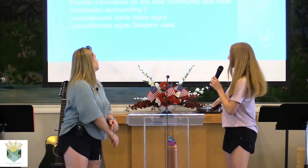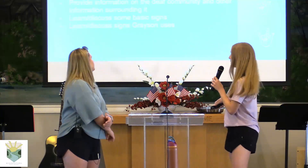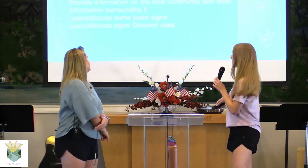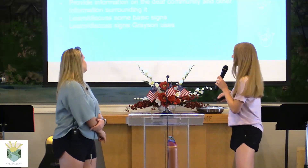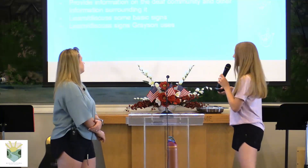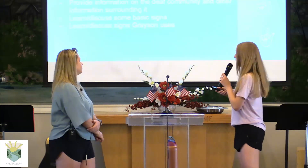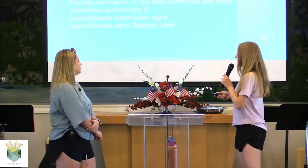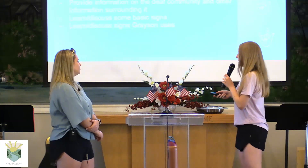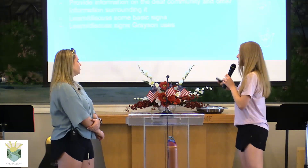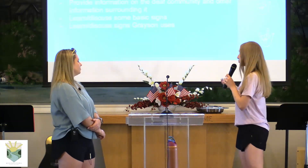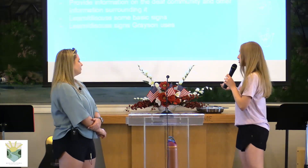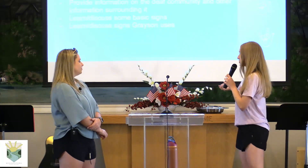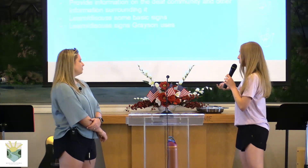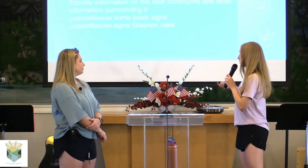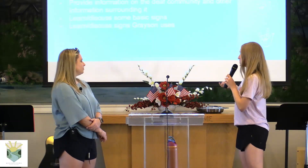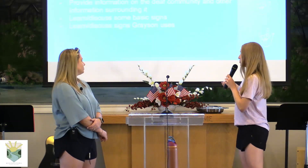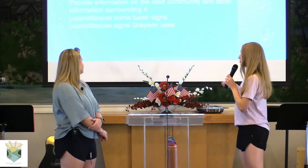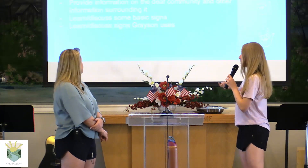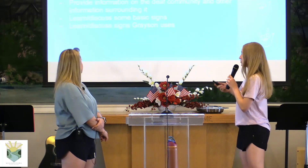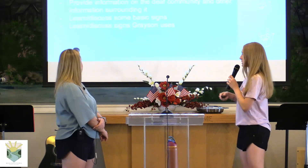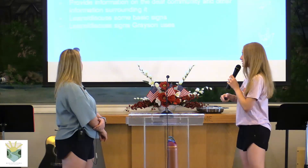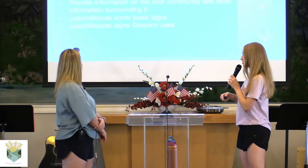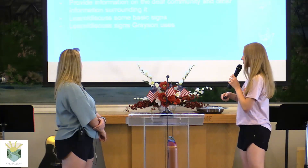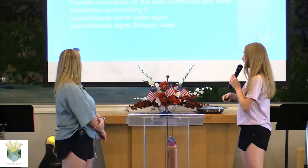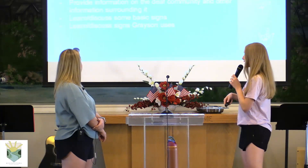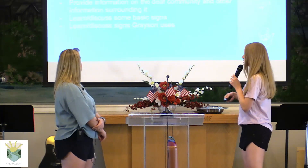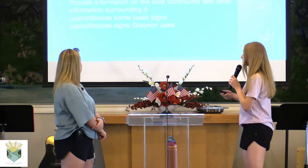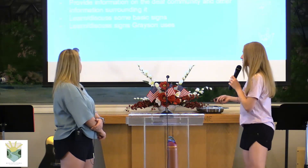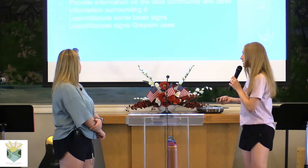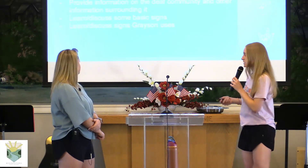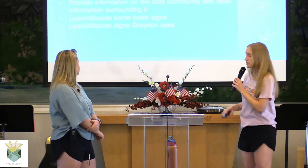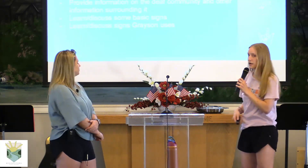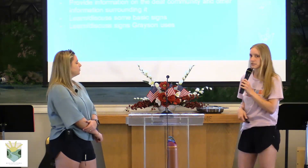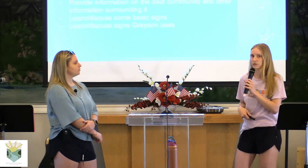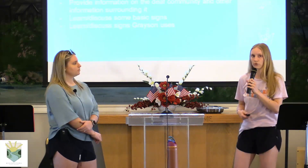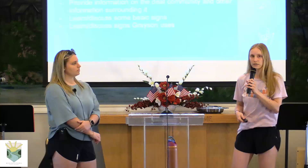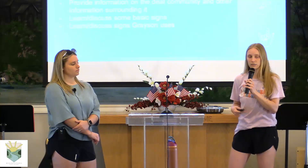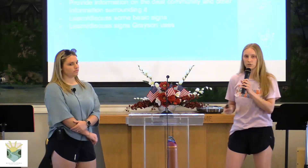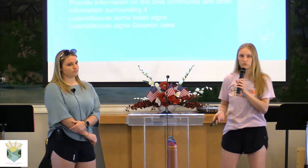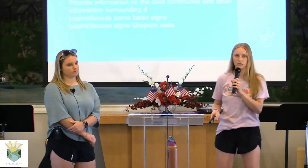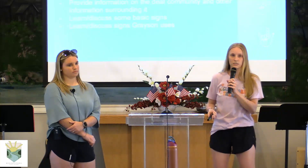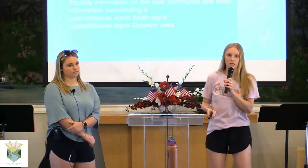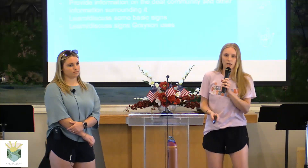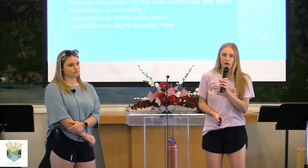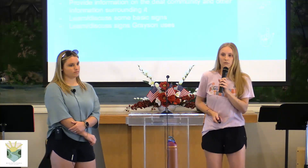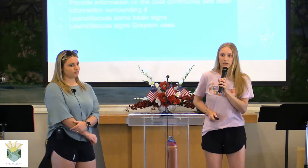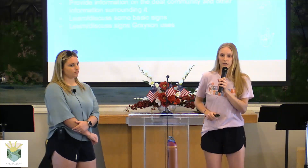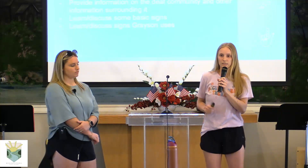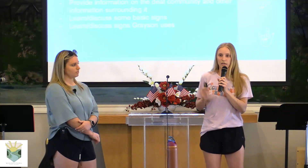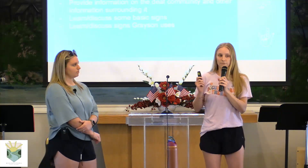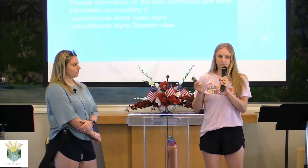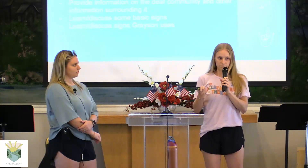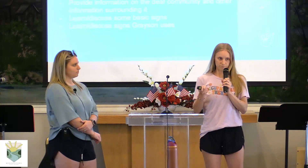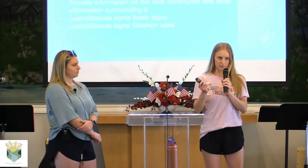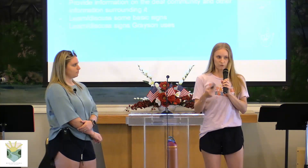And then we're also going to, as you can see in your packet, discuss signs that Grayson uses. Like I said,